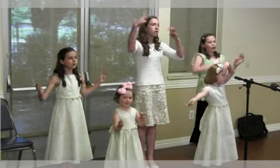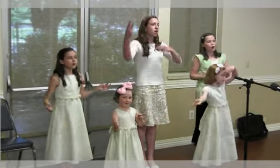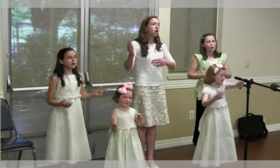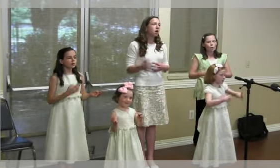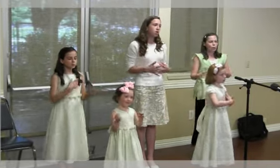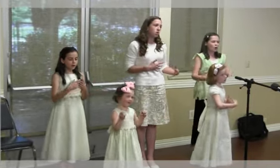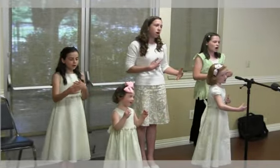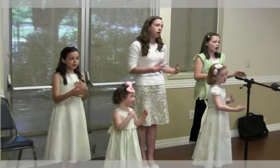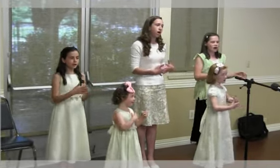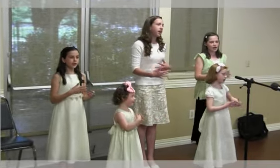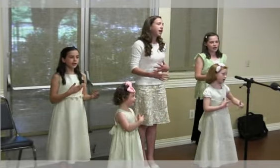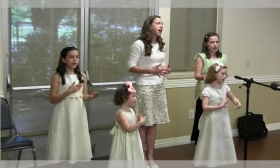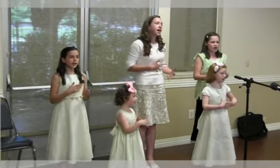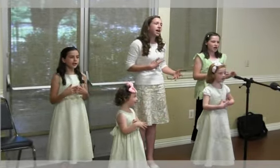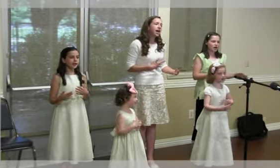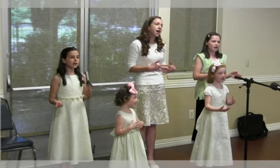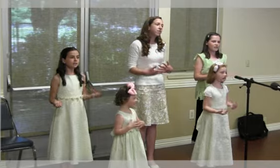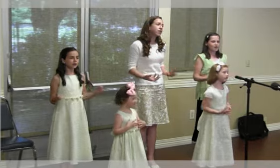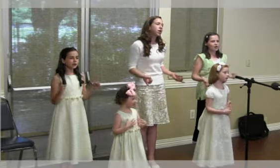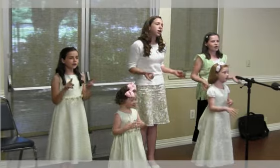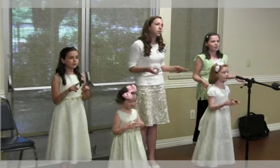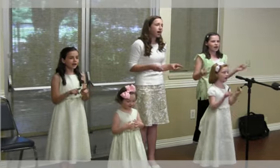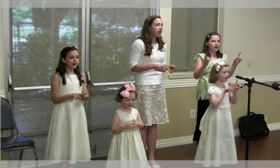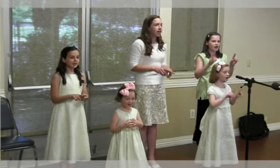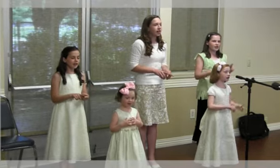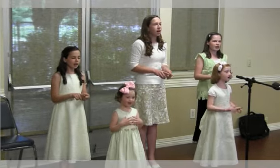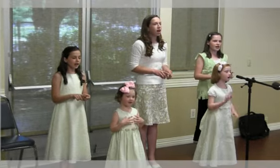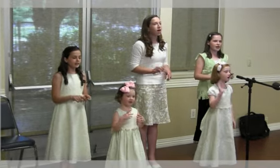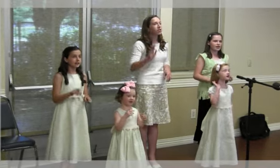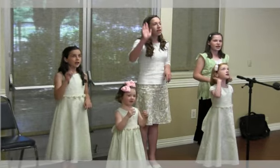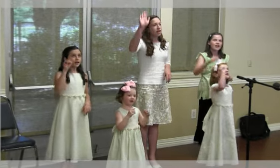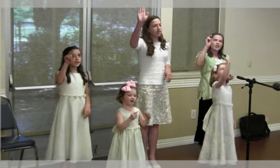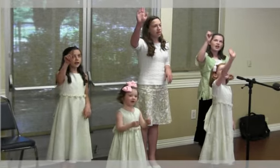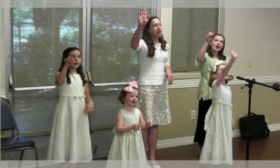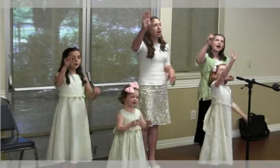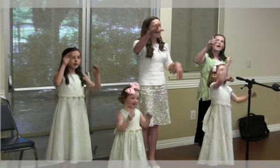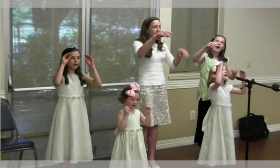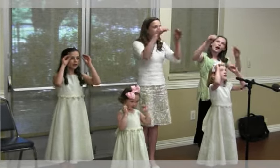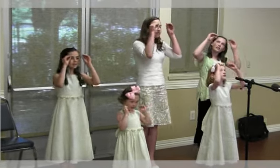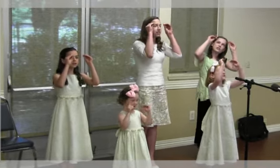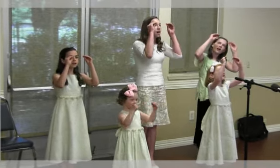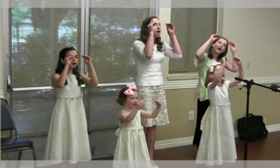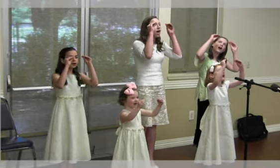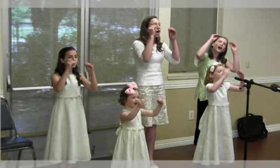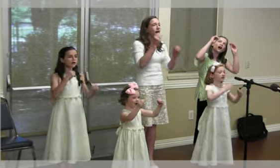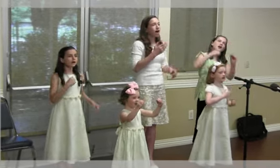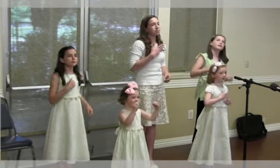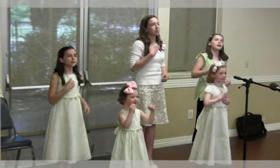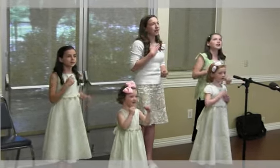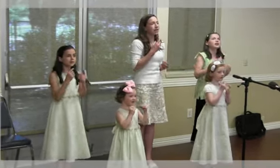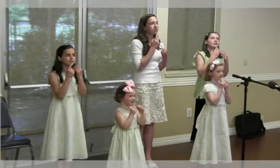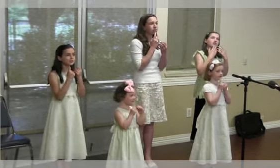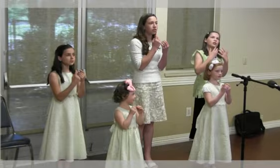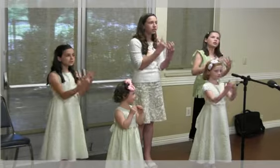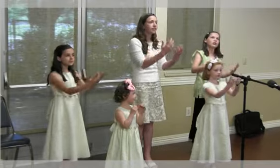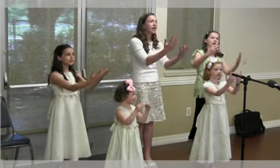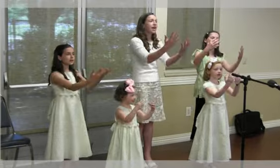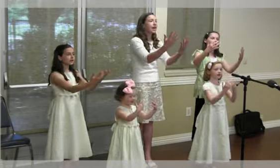roll whatever my heart thou has taught me to